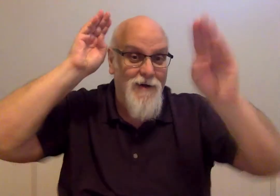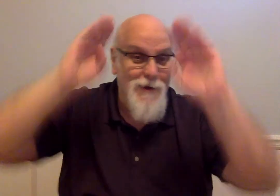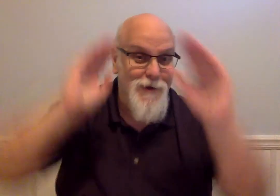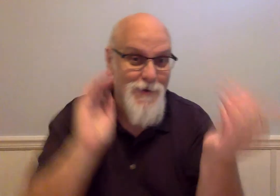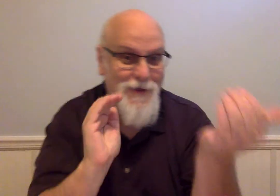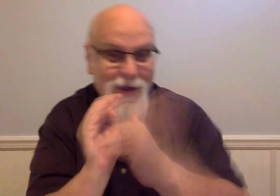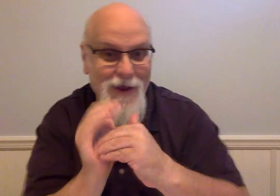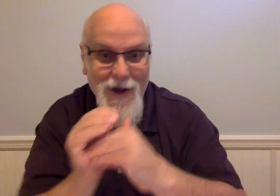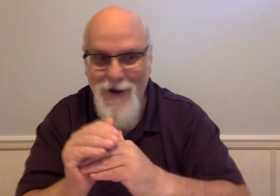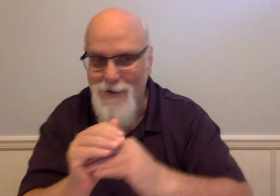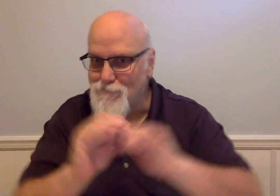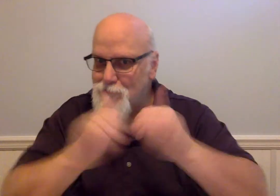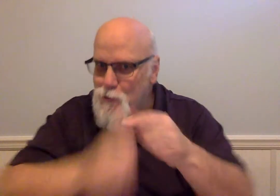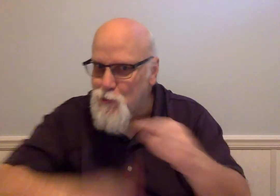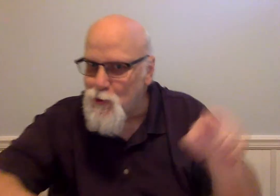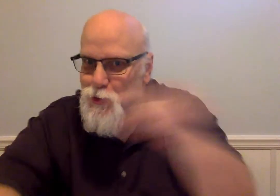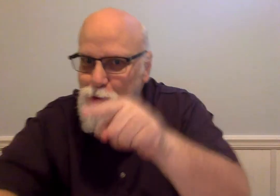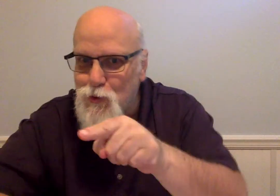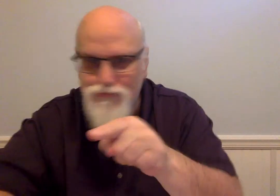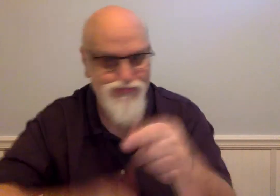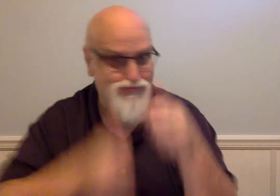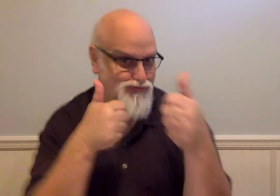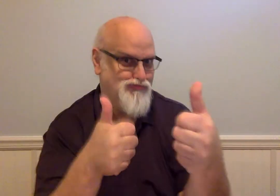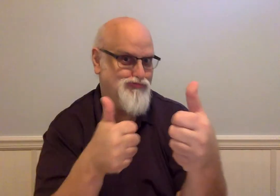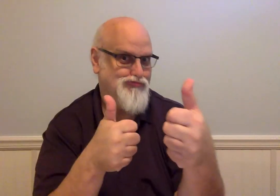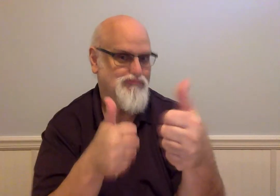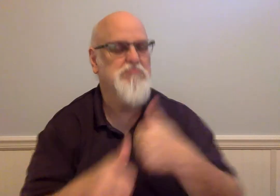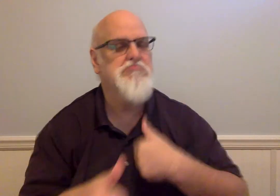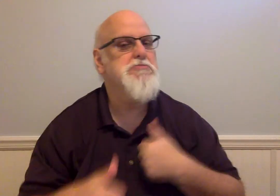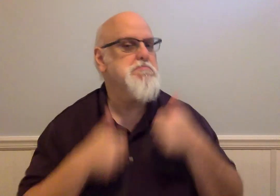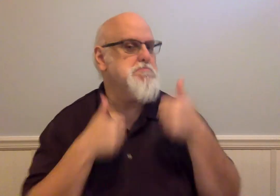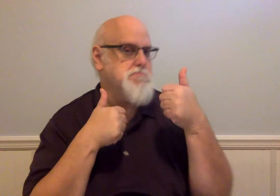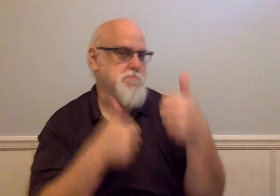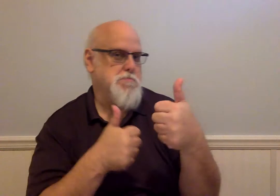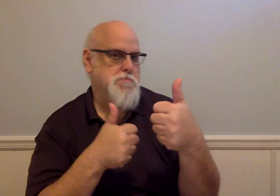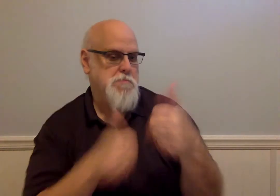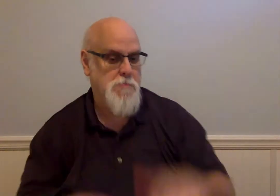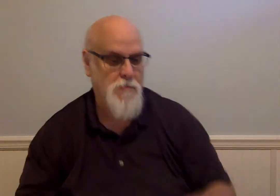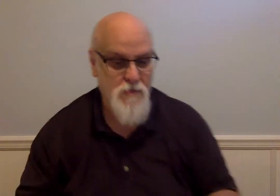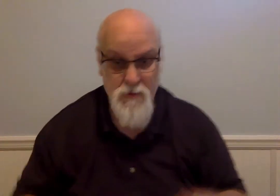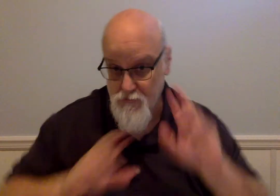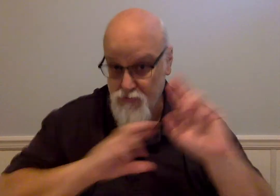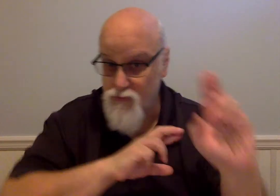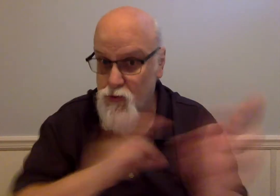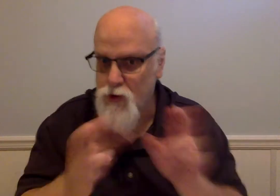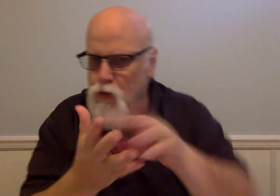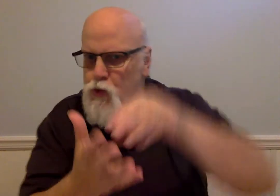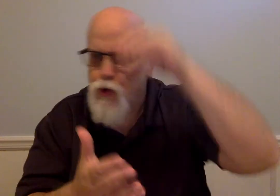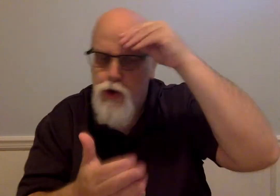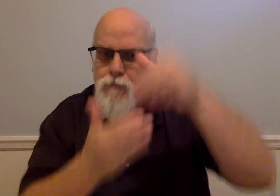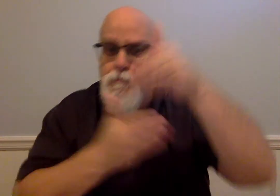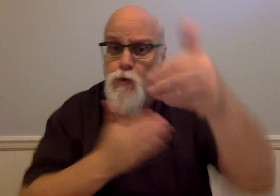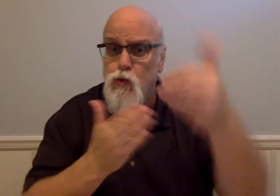Hello, hello again. How you guys doing? I'm pretty good. Okay, you ready to learn